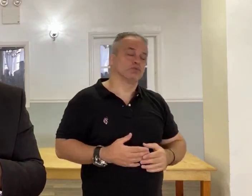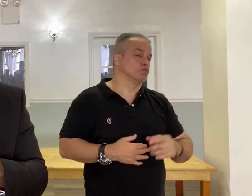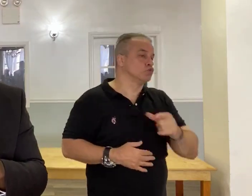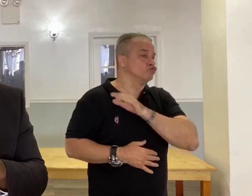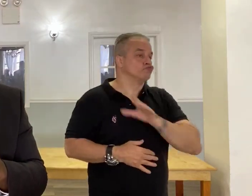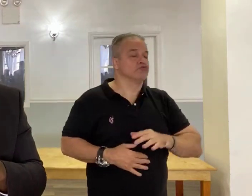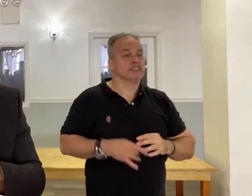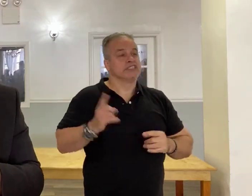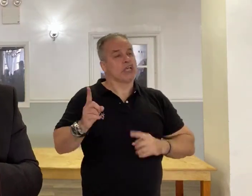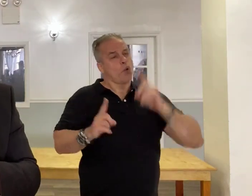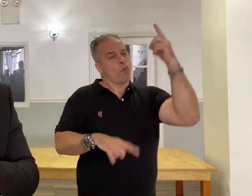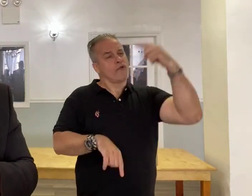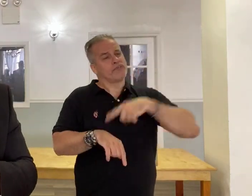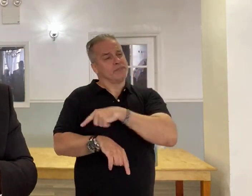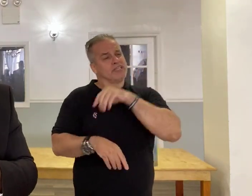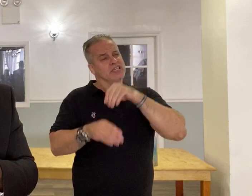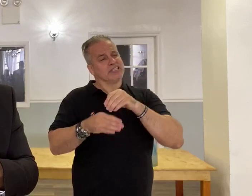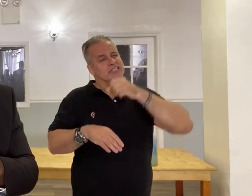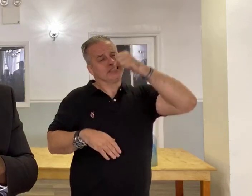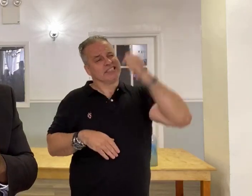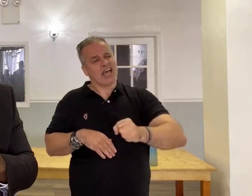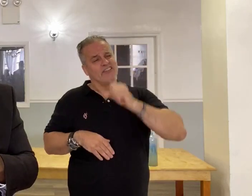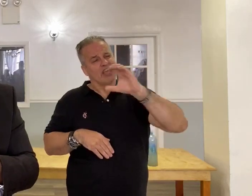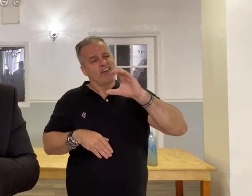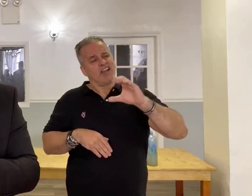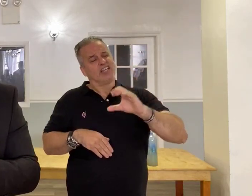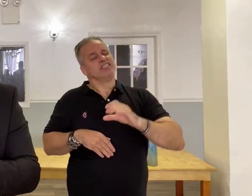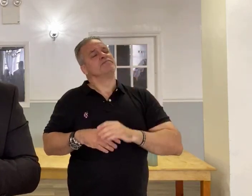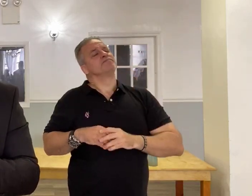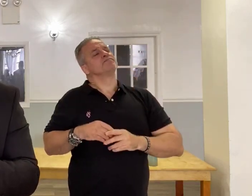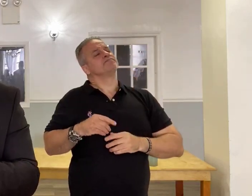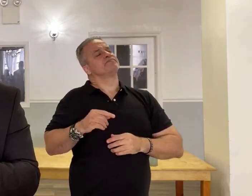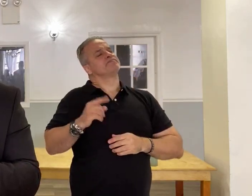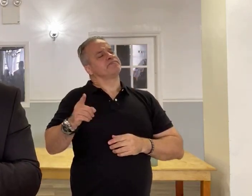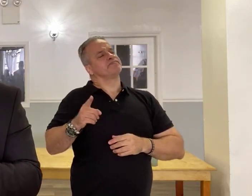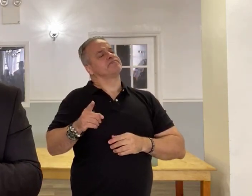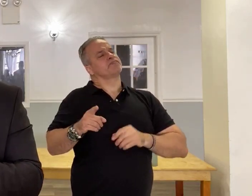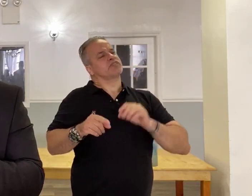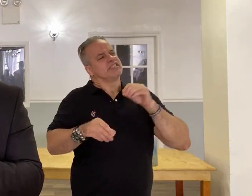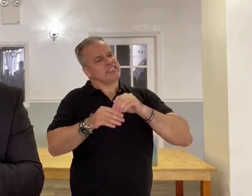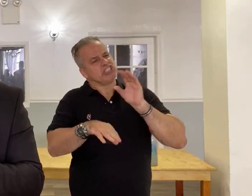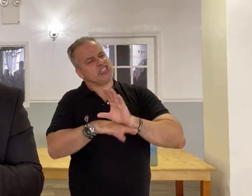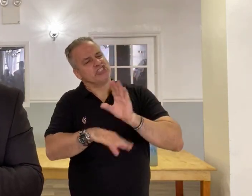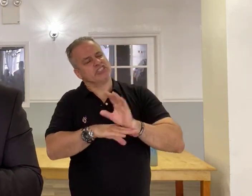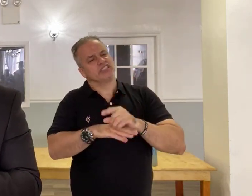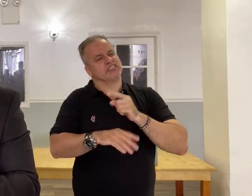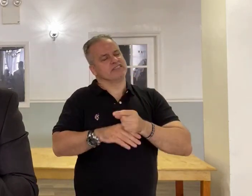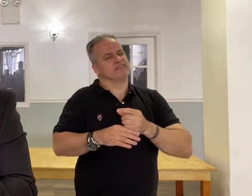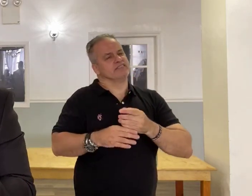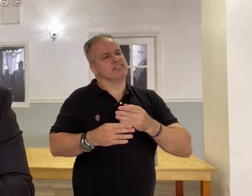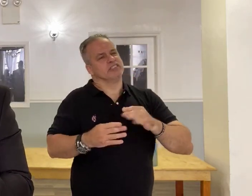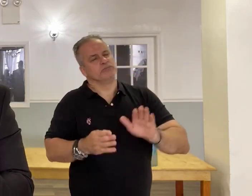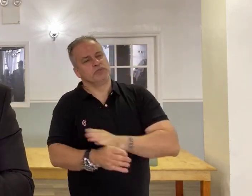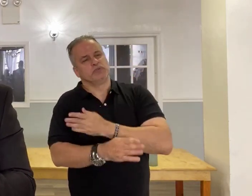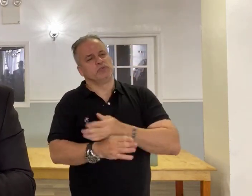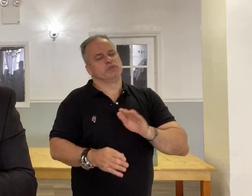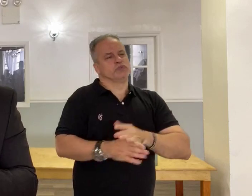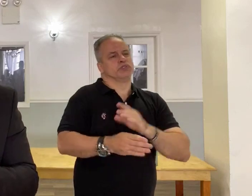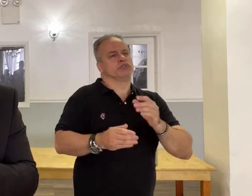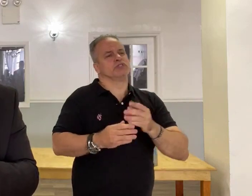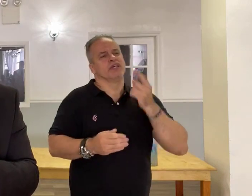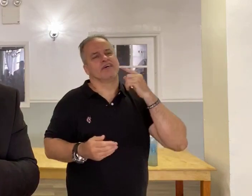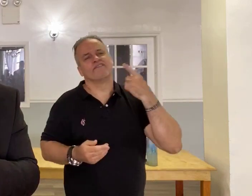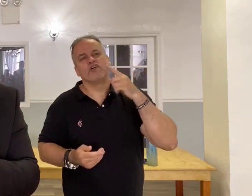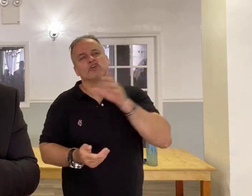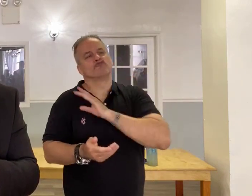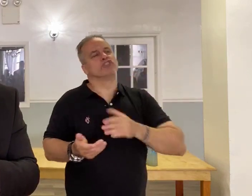was in the ministry down there in South Carolina serving Christ. And one day he was having trouble with his eyes. And he